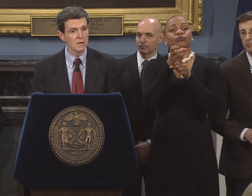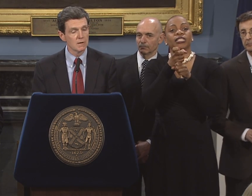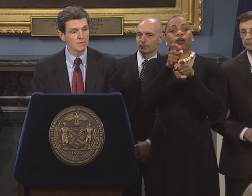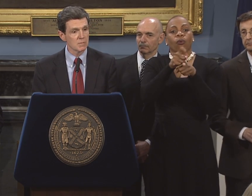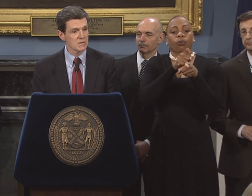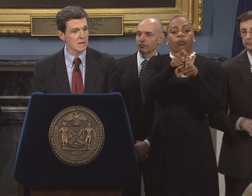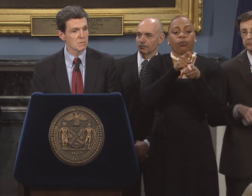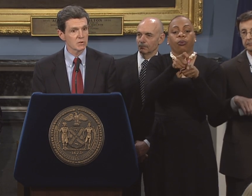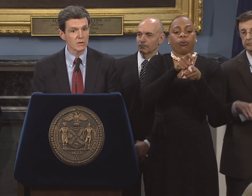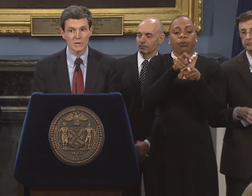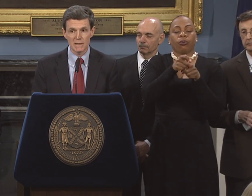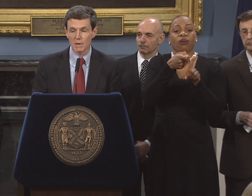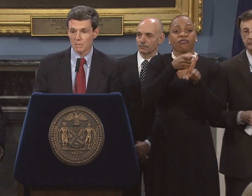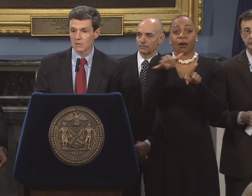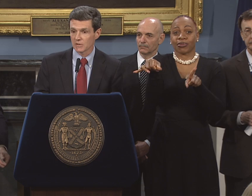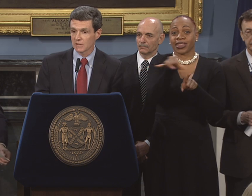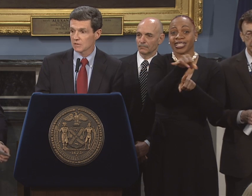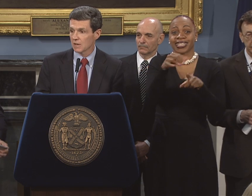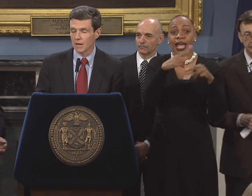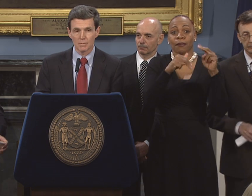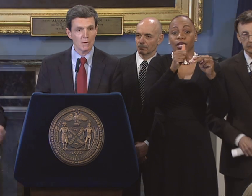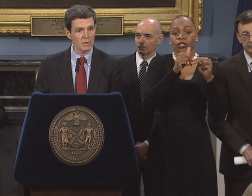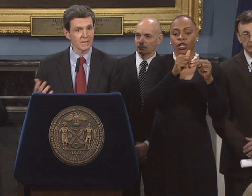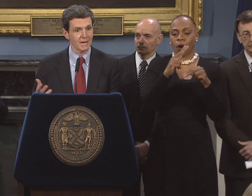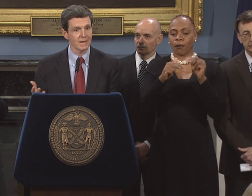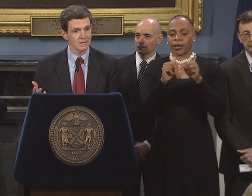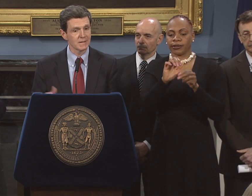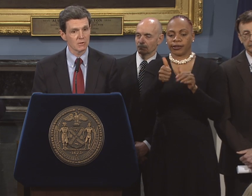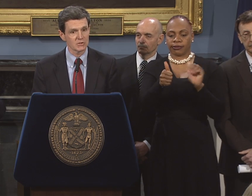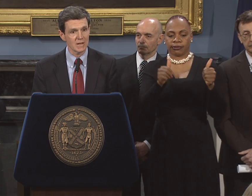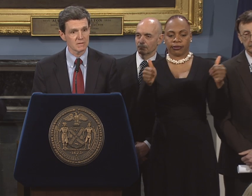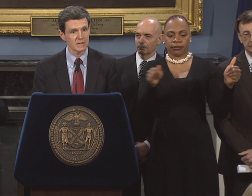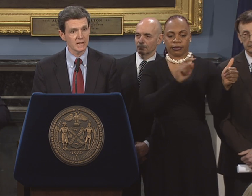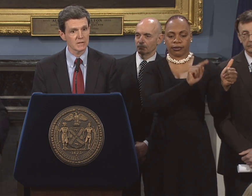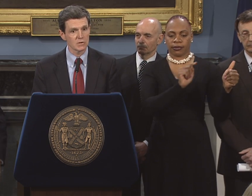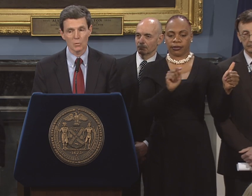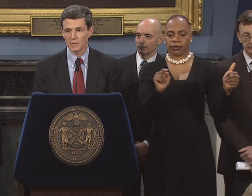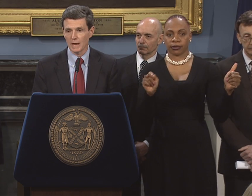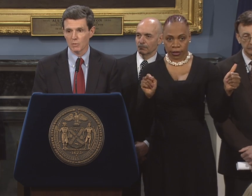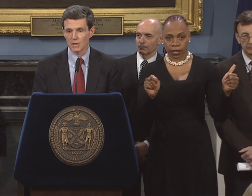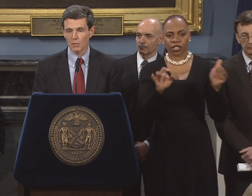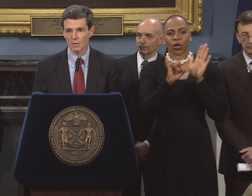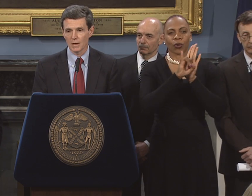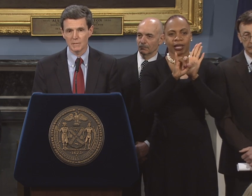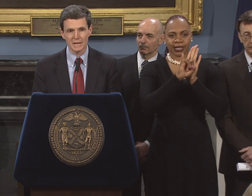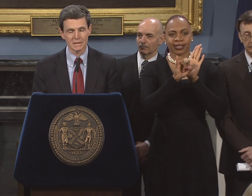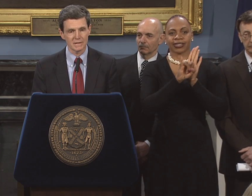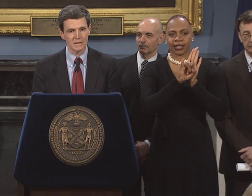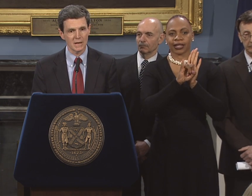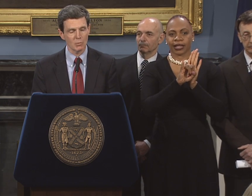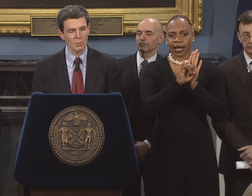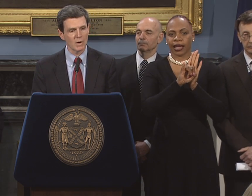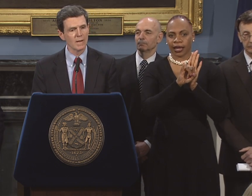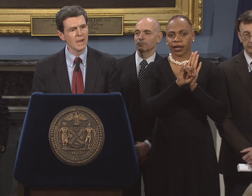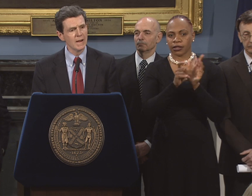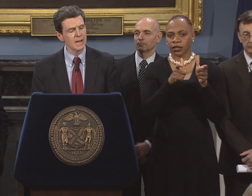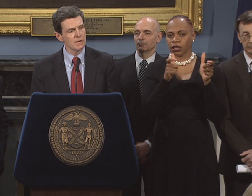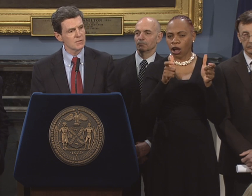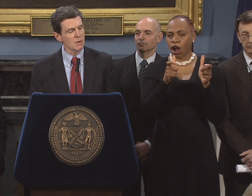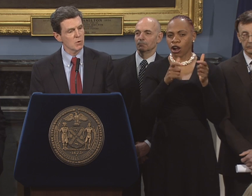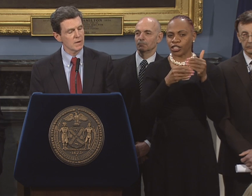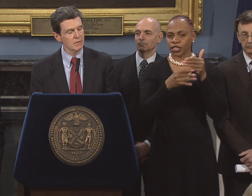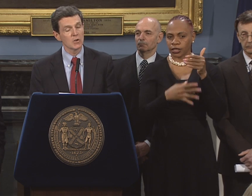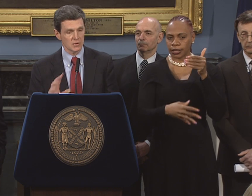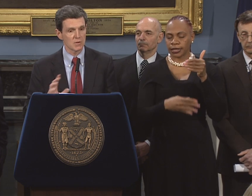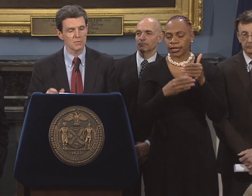calls from the same building or nearby buildings, that would indicate a size of a leak, and so that would go immediately to 911.